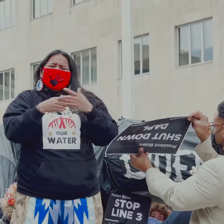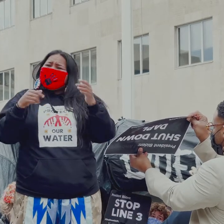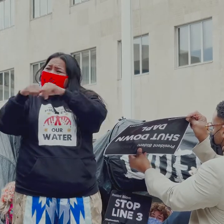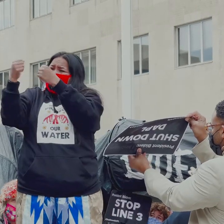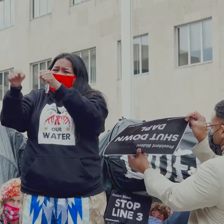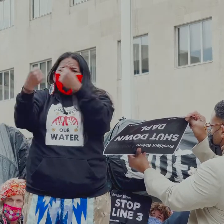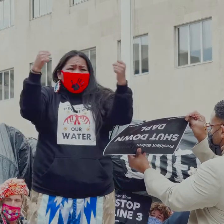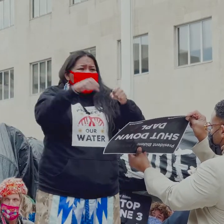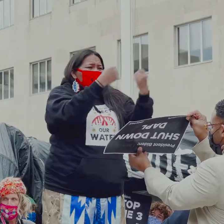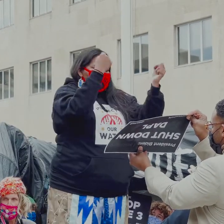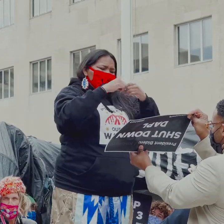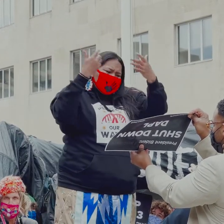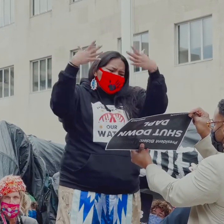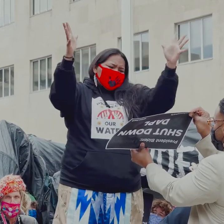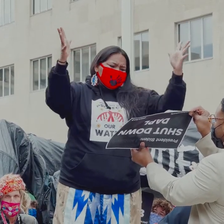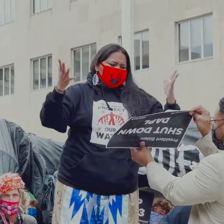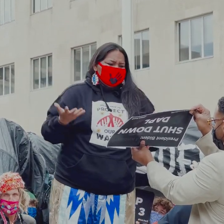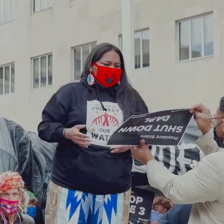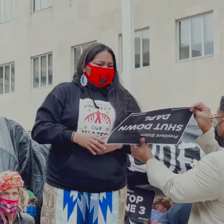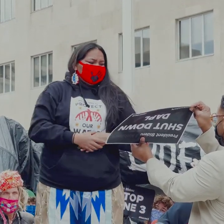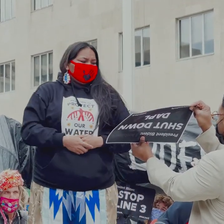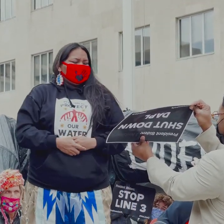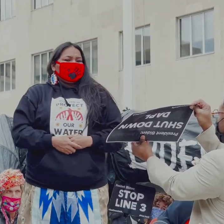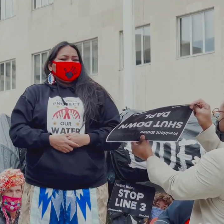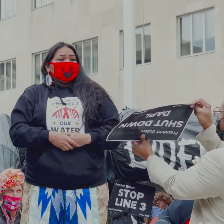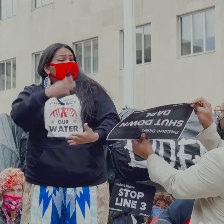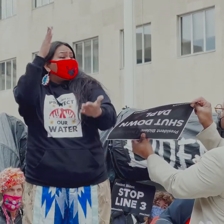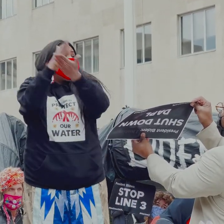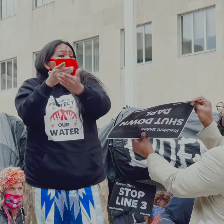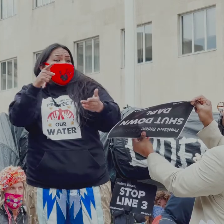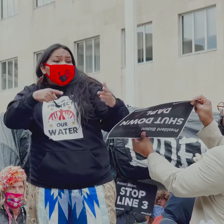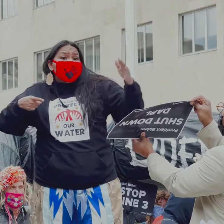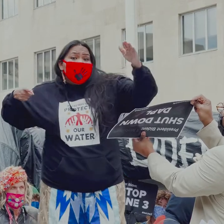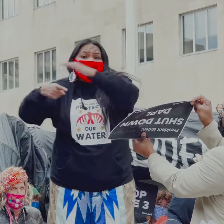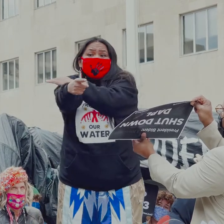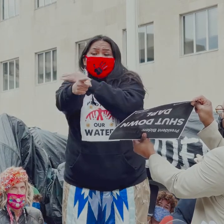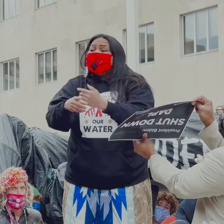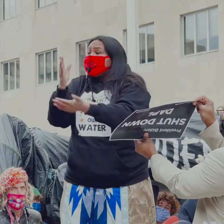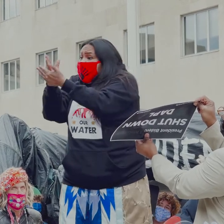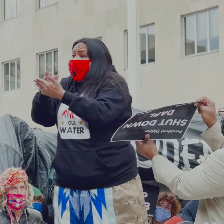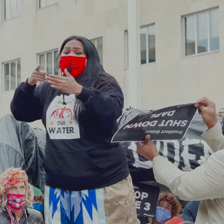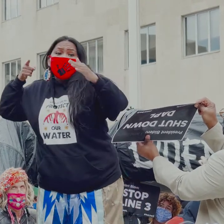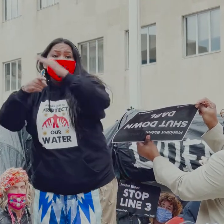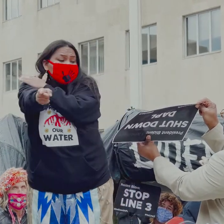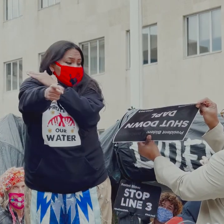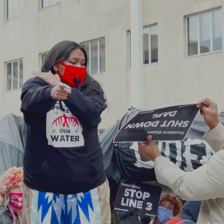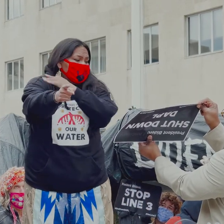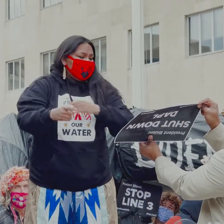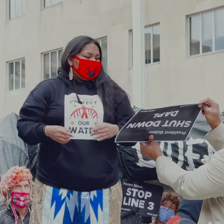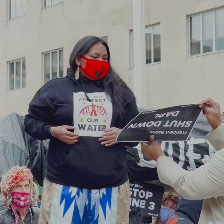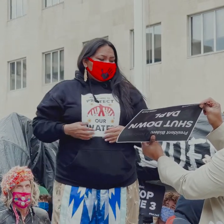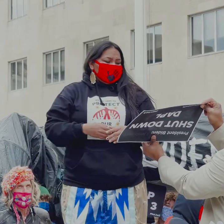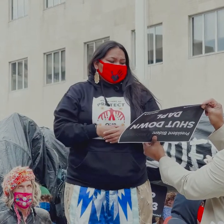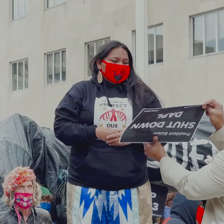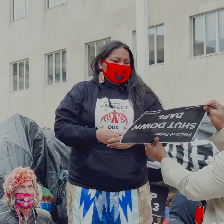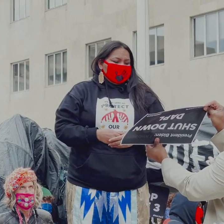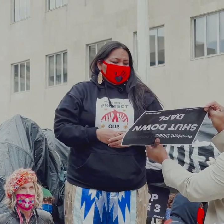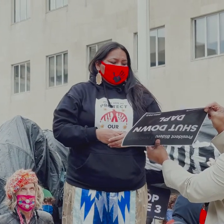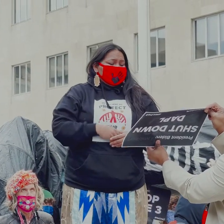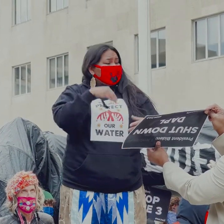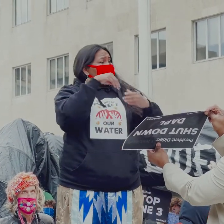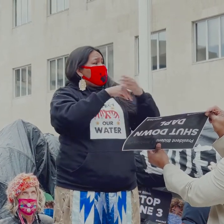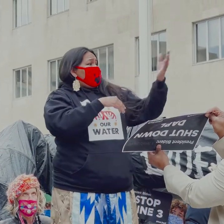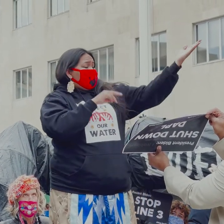damage eventually spreads to the population off of the reservation. The pipelines always break. We need to stop